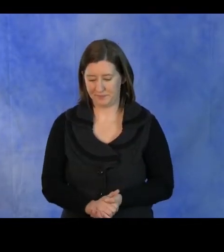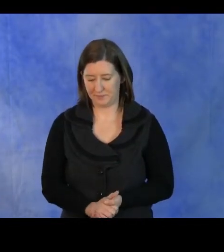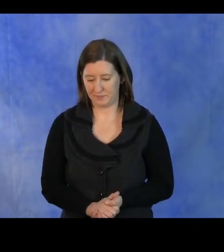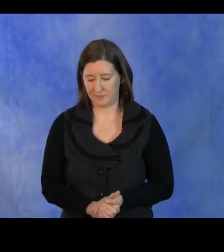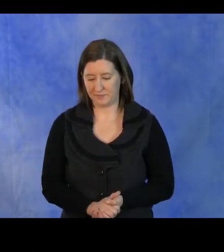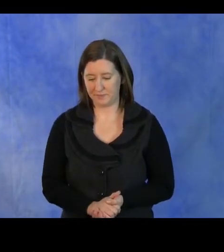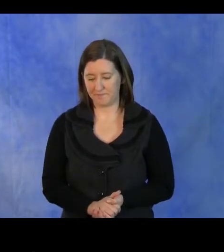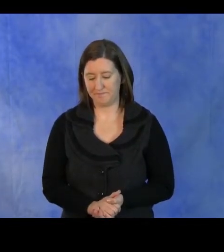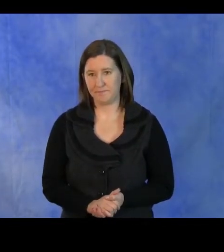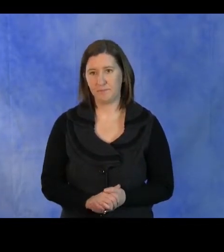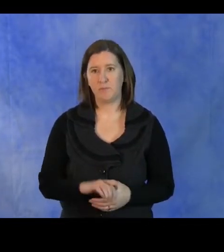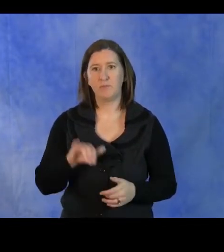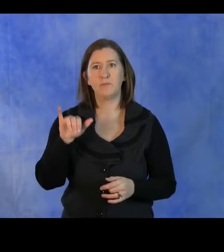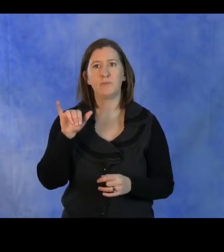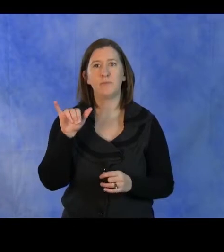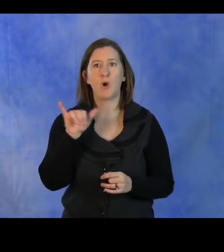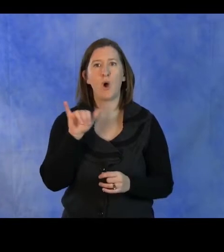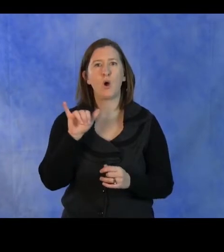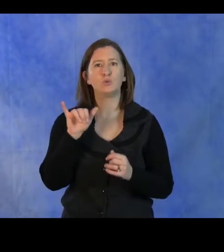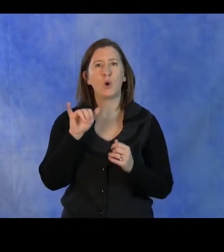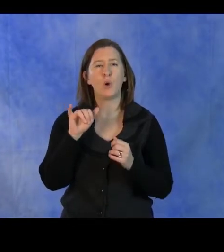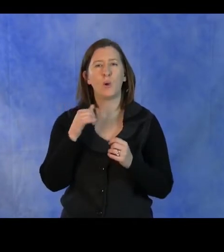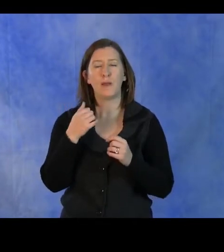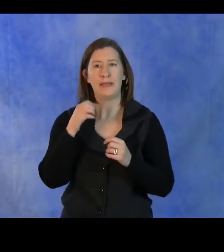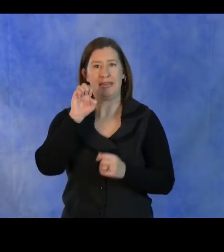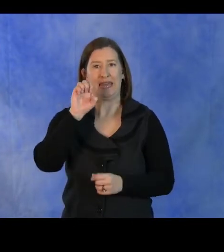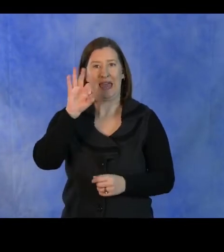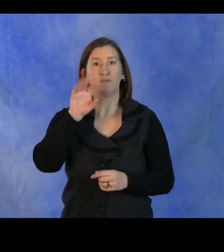from that experience.